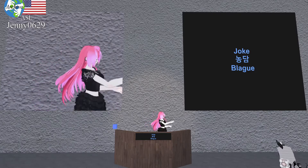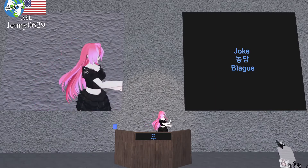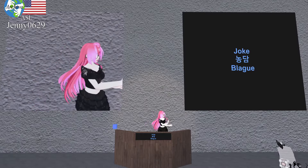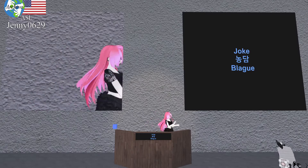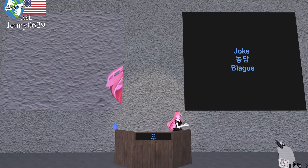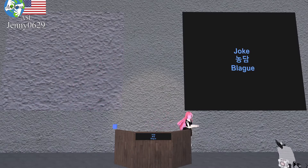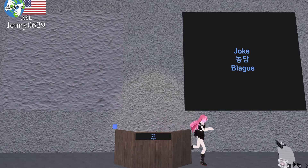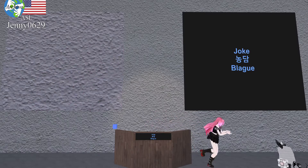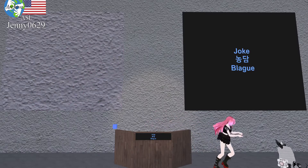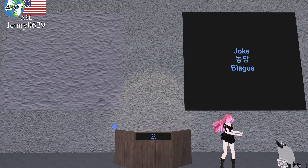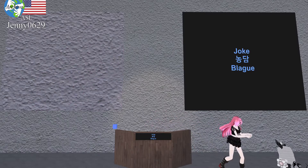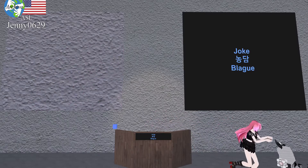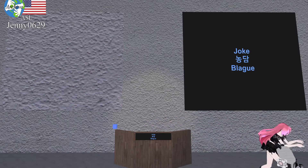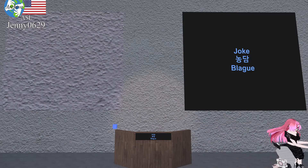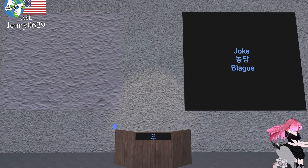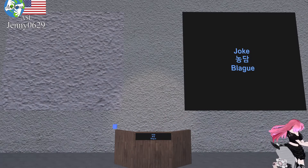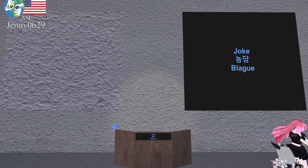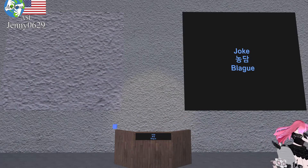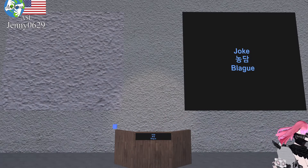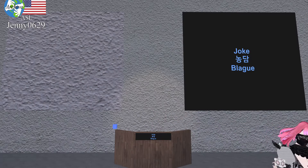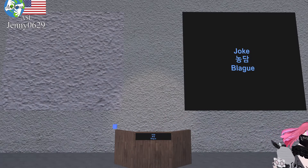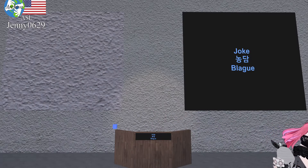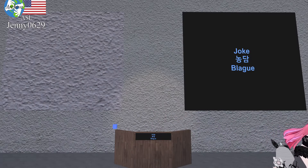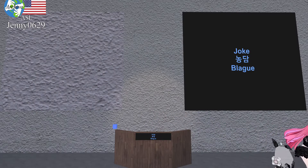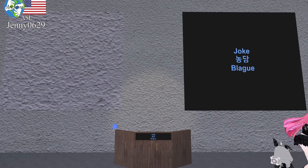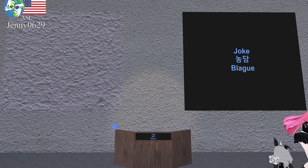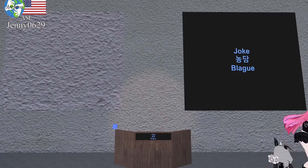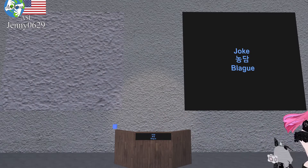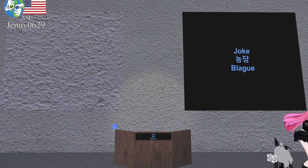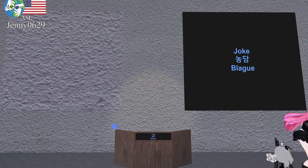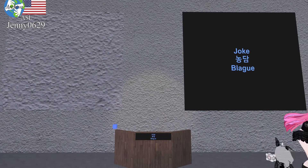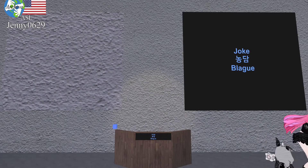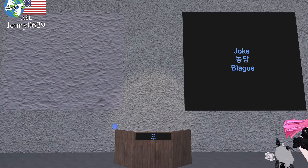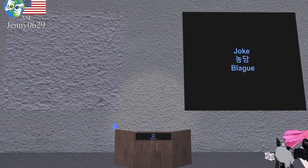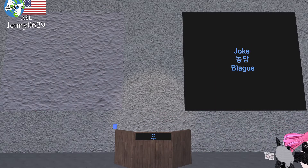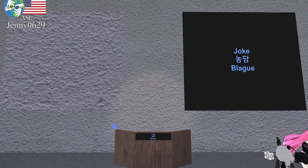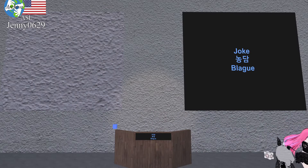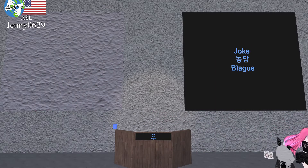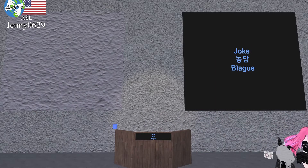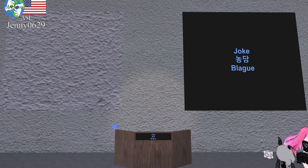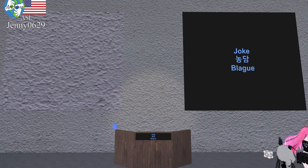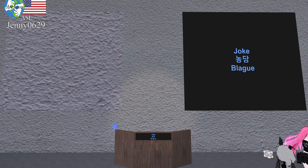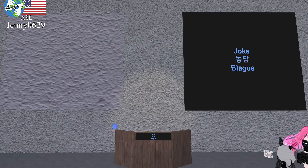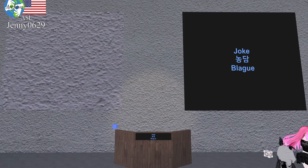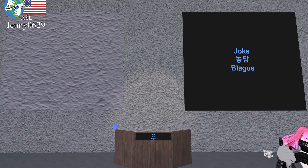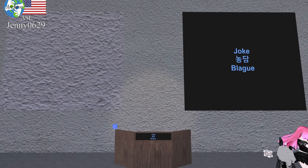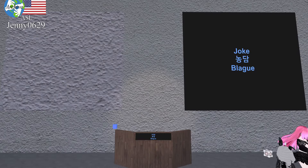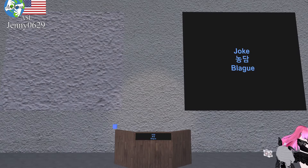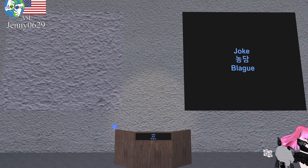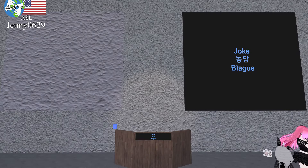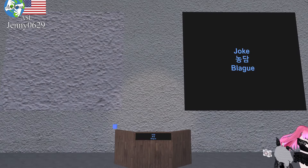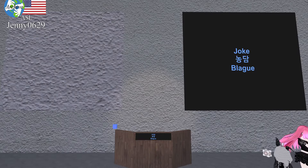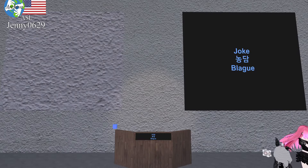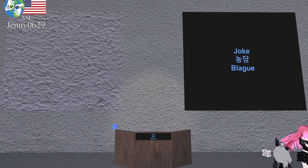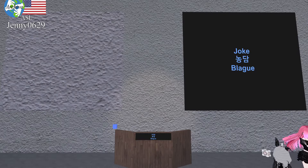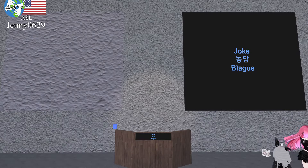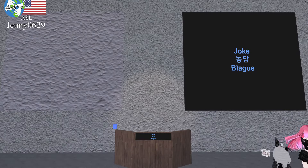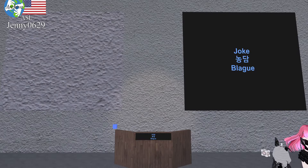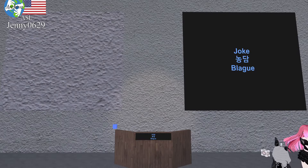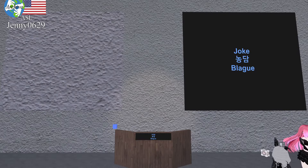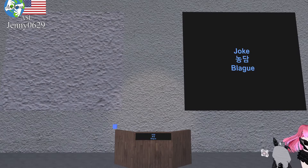So you got, okay, I'm going to come over and correct you just a little bit. You want to make sure both of your hands are angled like